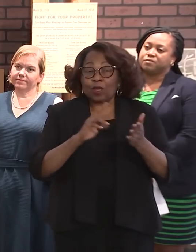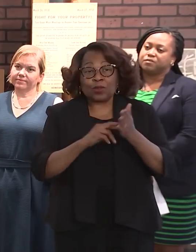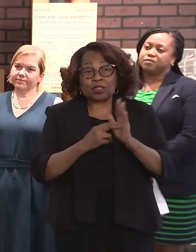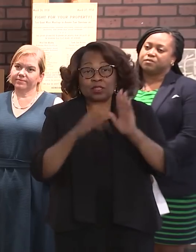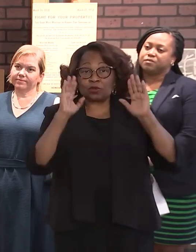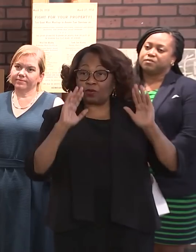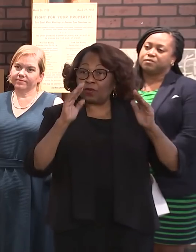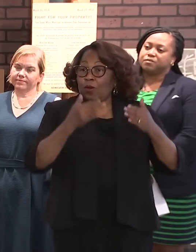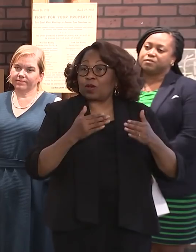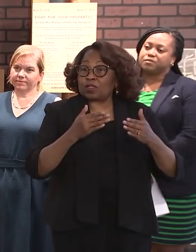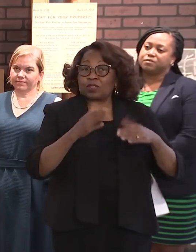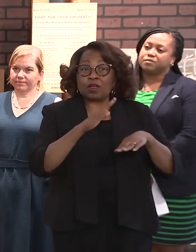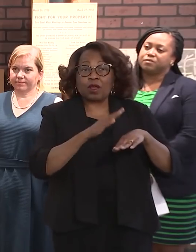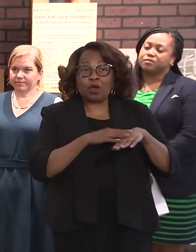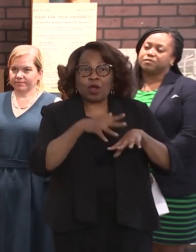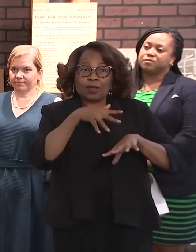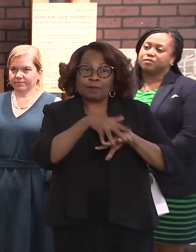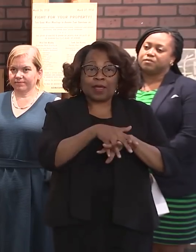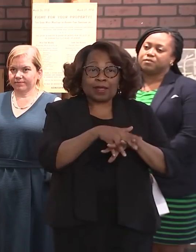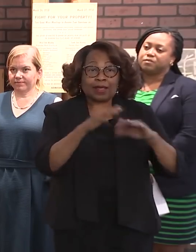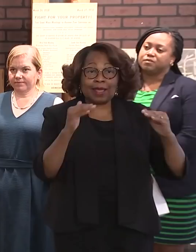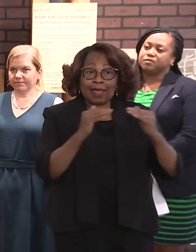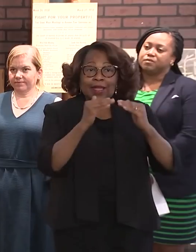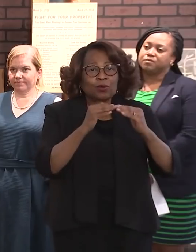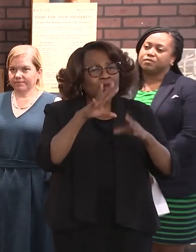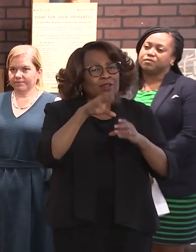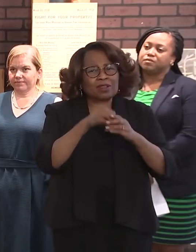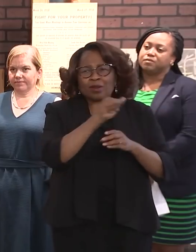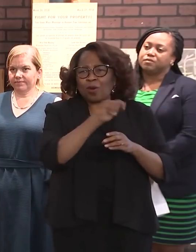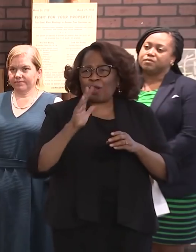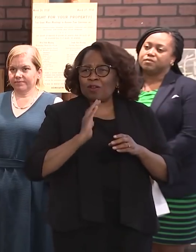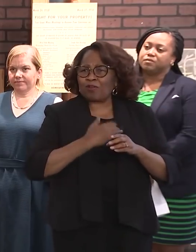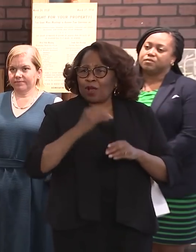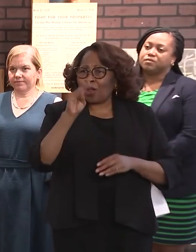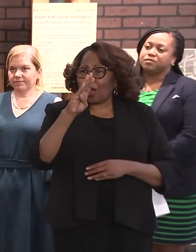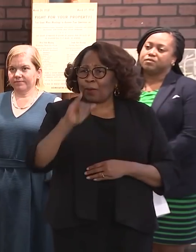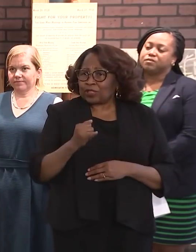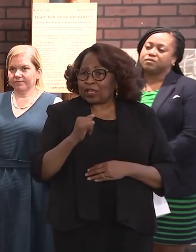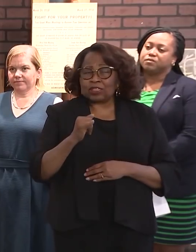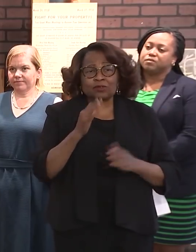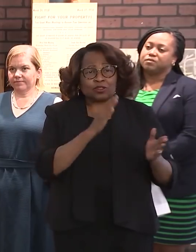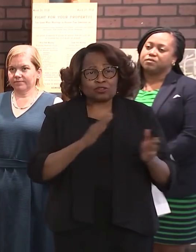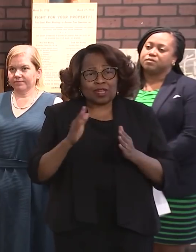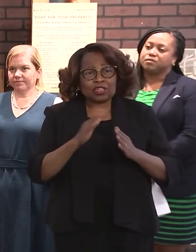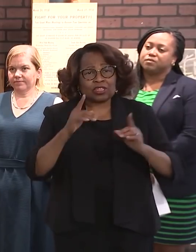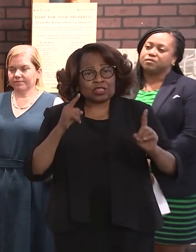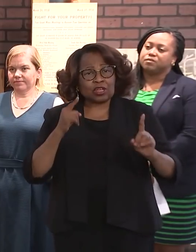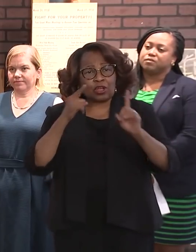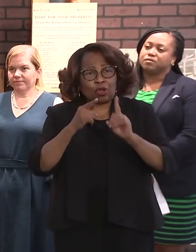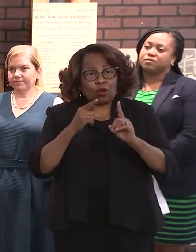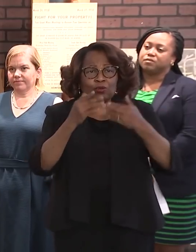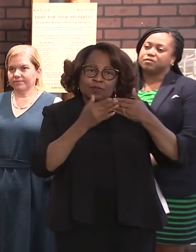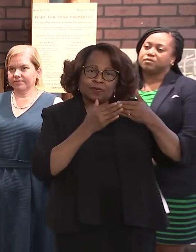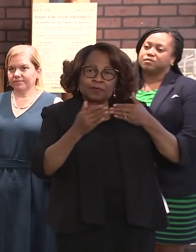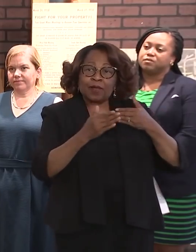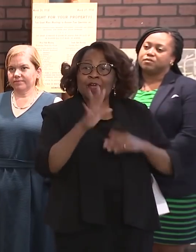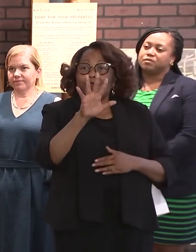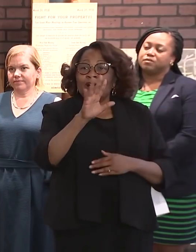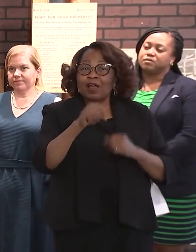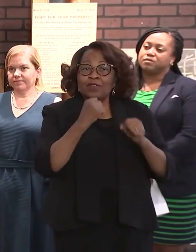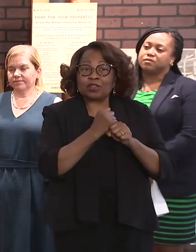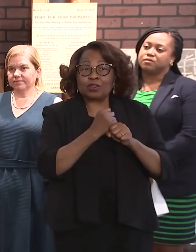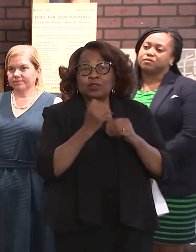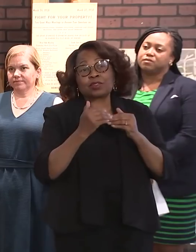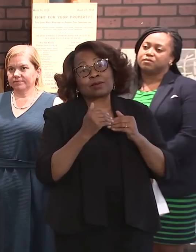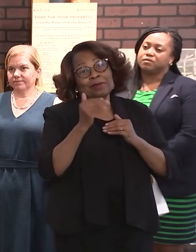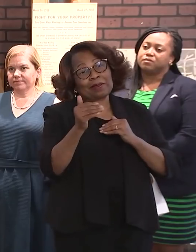intentional focus on embedding equity in all of our objectives, strategies, and goals for the next 5 years and